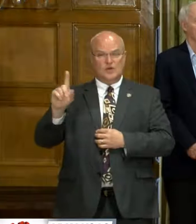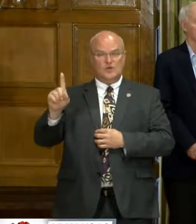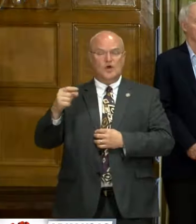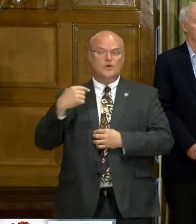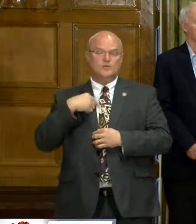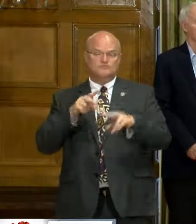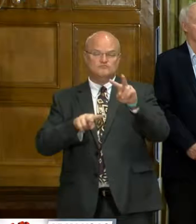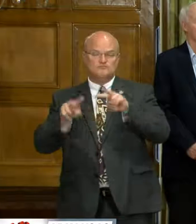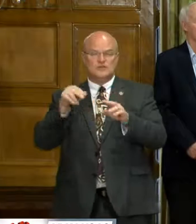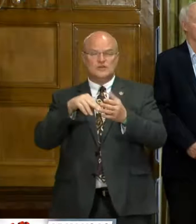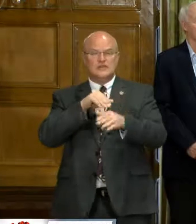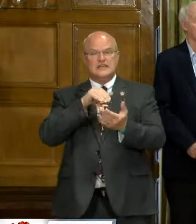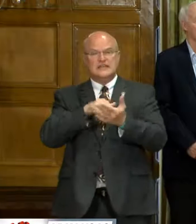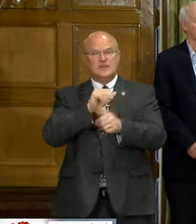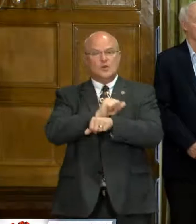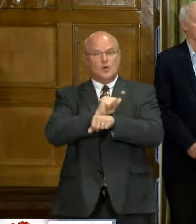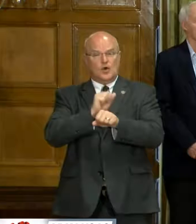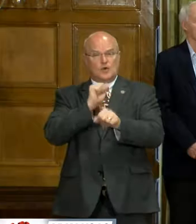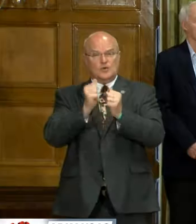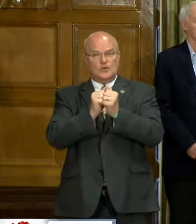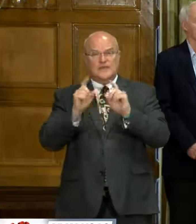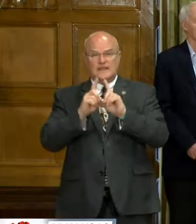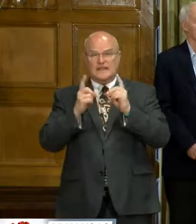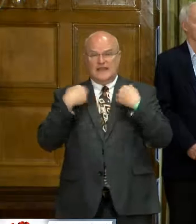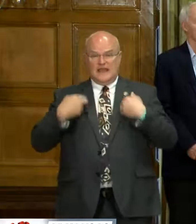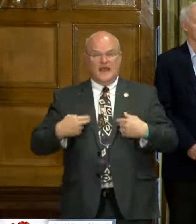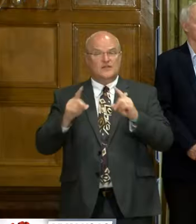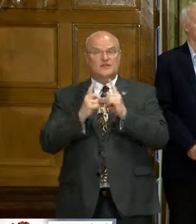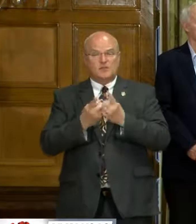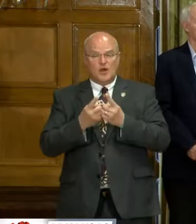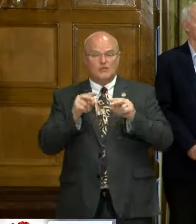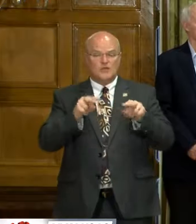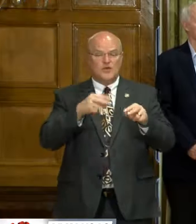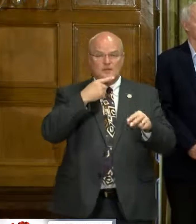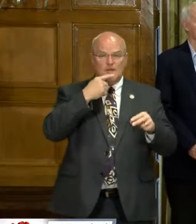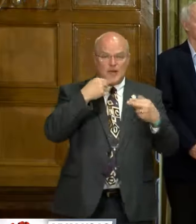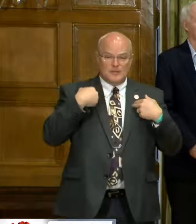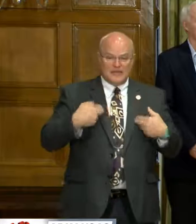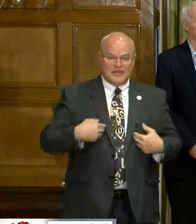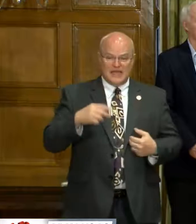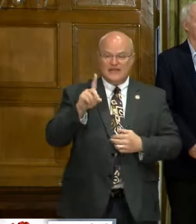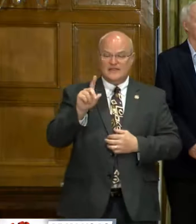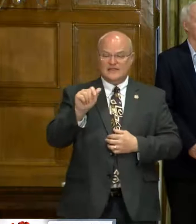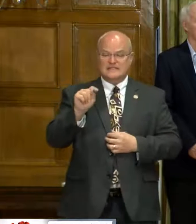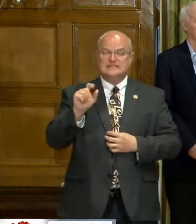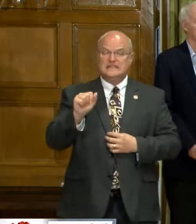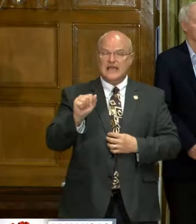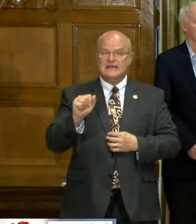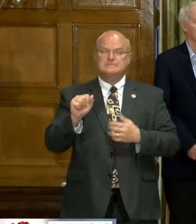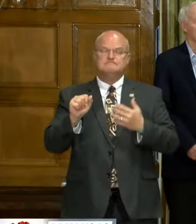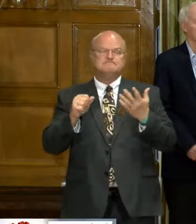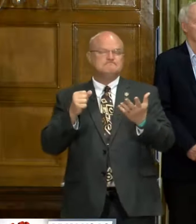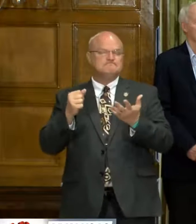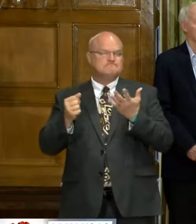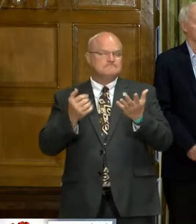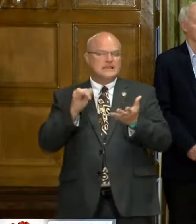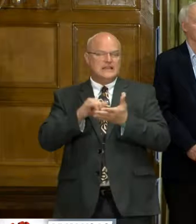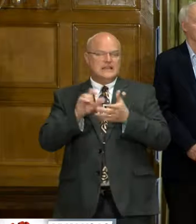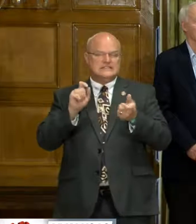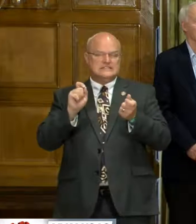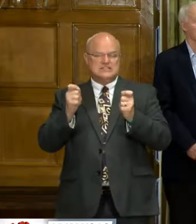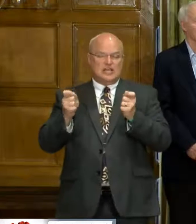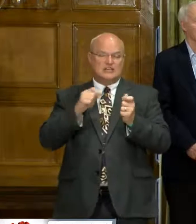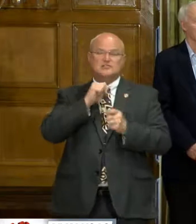will work with the health department, looking at the public health data to determine if that date needs